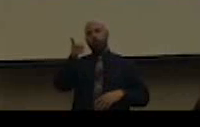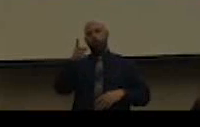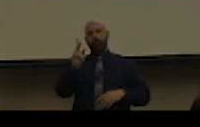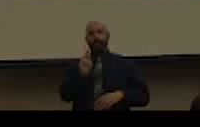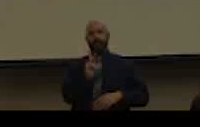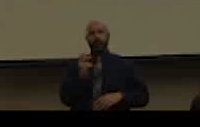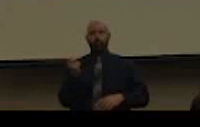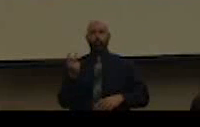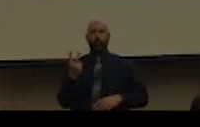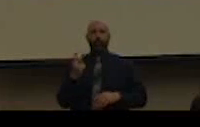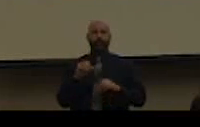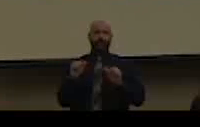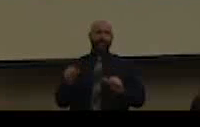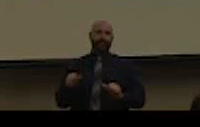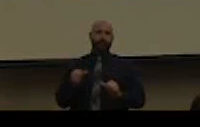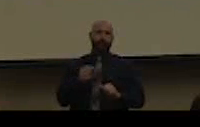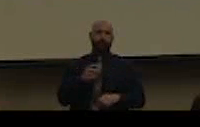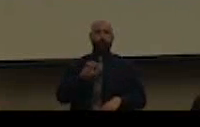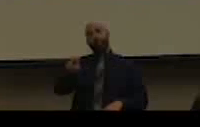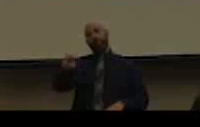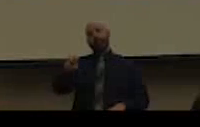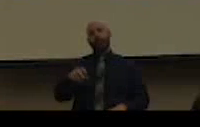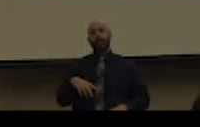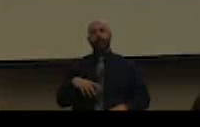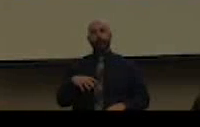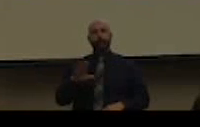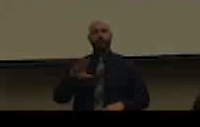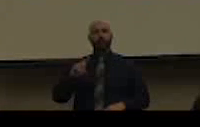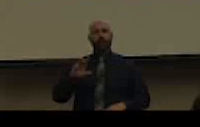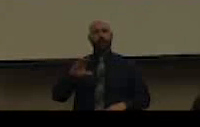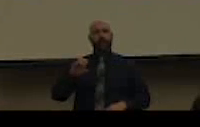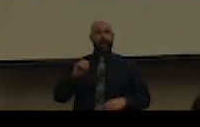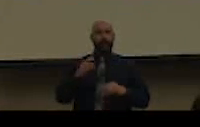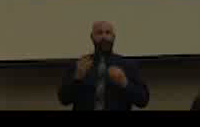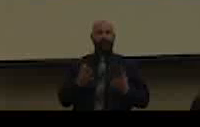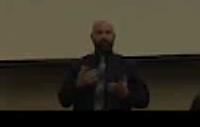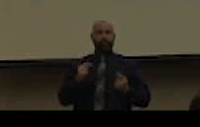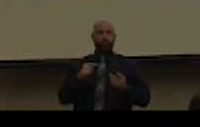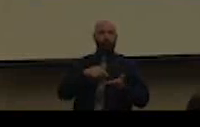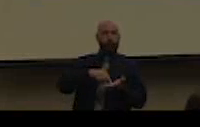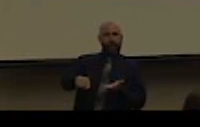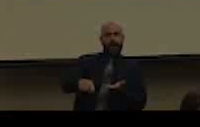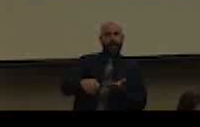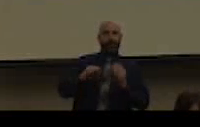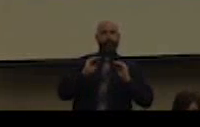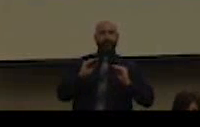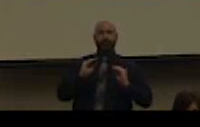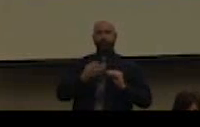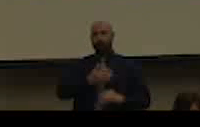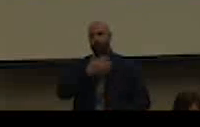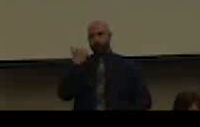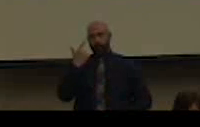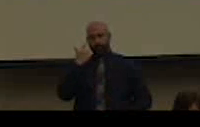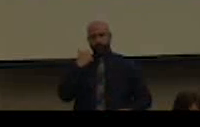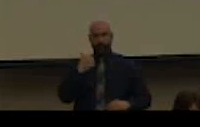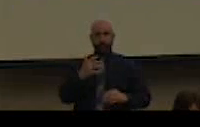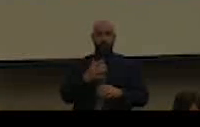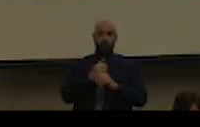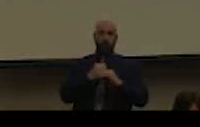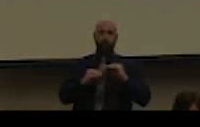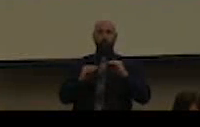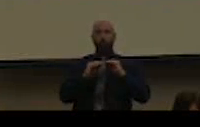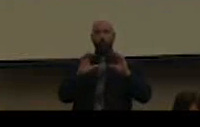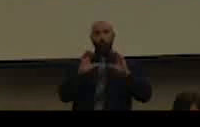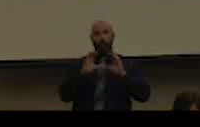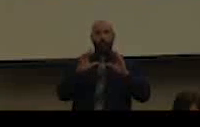system? Right. It's a combination of things. One is, yeah, the child care providers are trying to pay their teachers better because they are getting additional certifications.